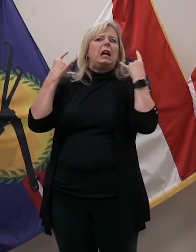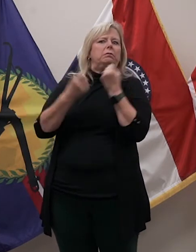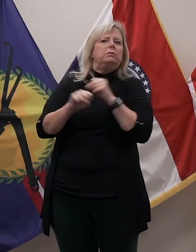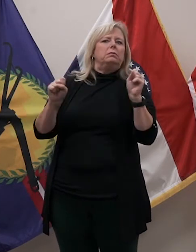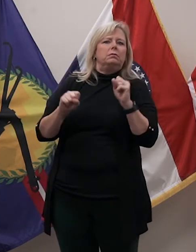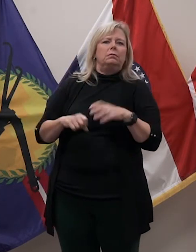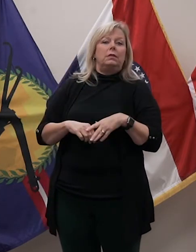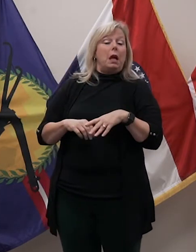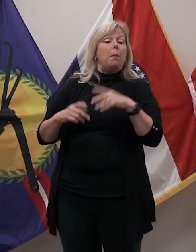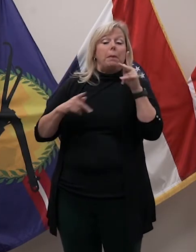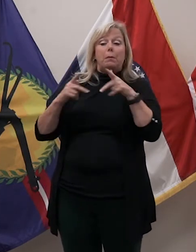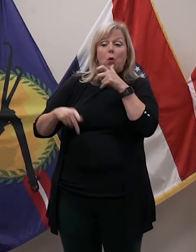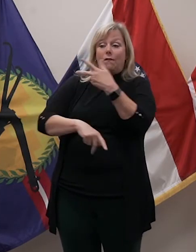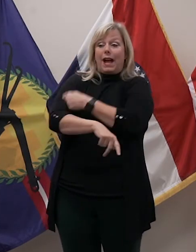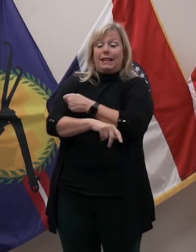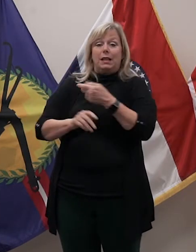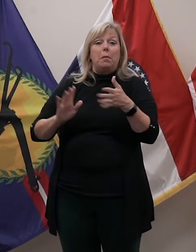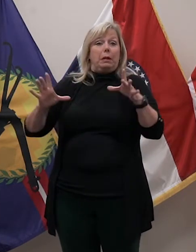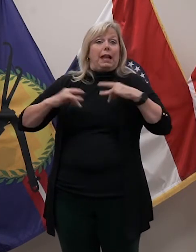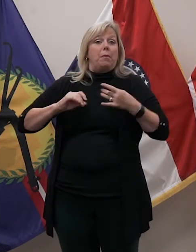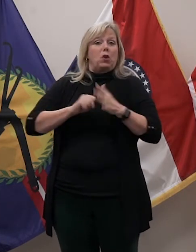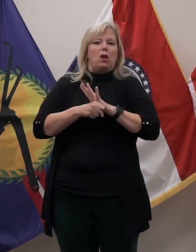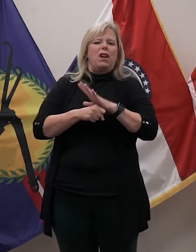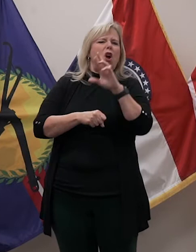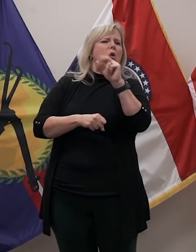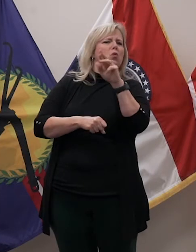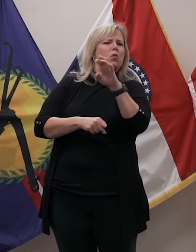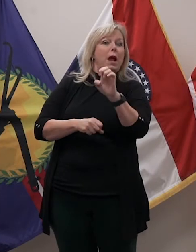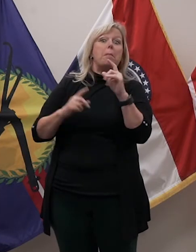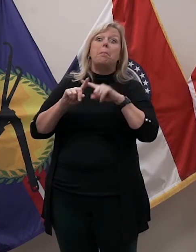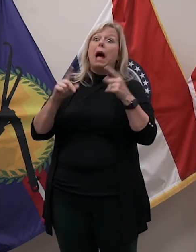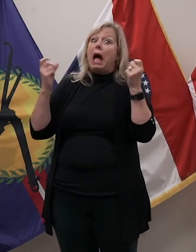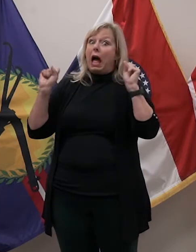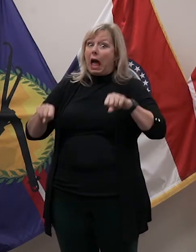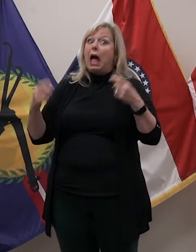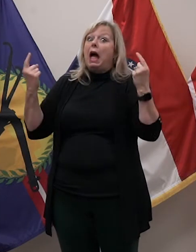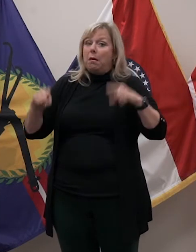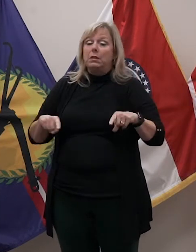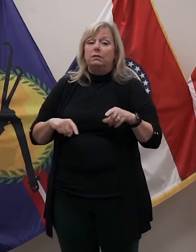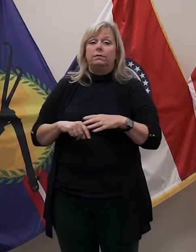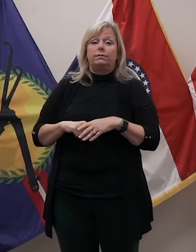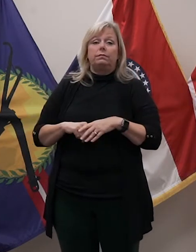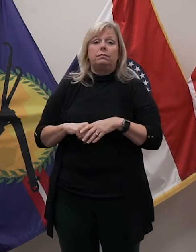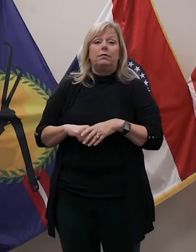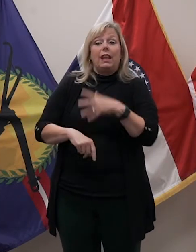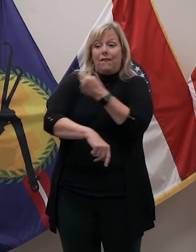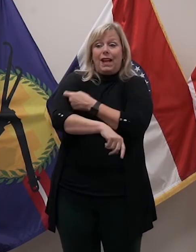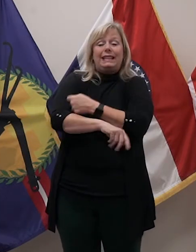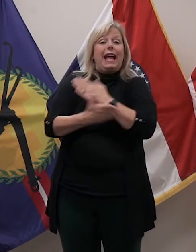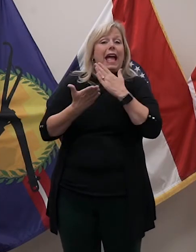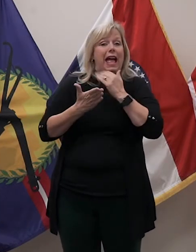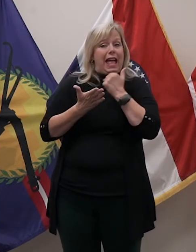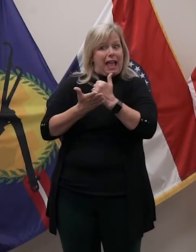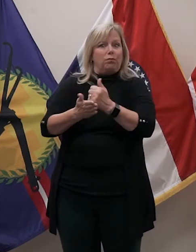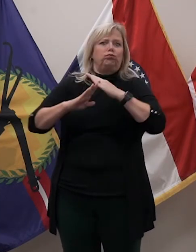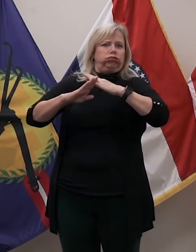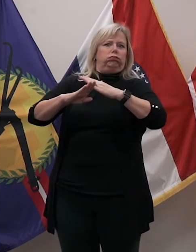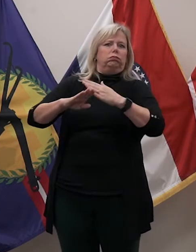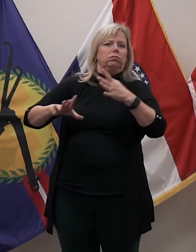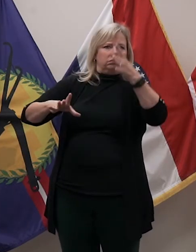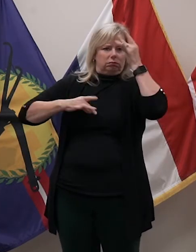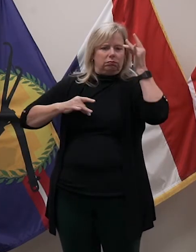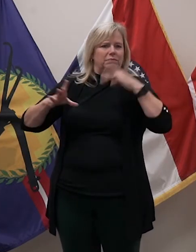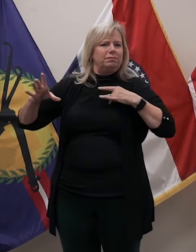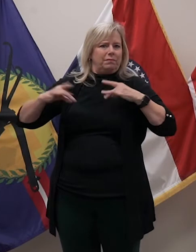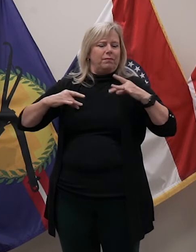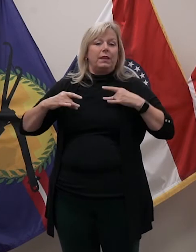happen, and the vaccines are incredibly effective at warding off serious illness. However, if someone